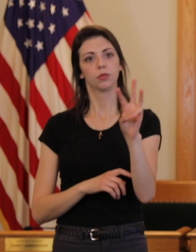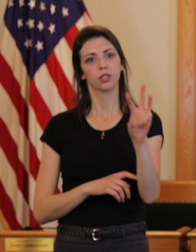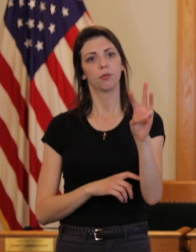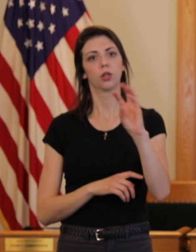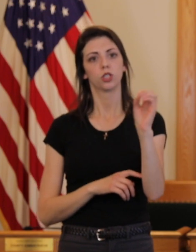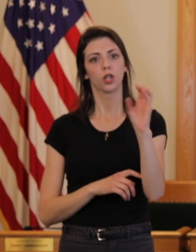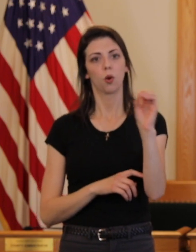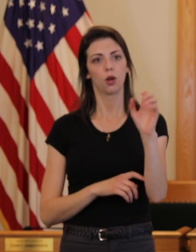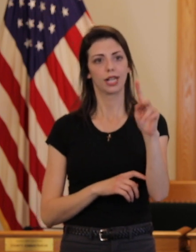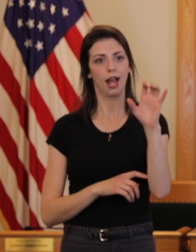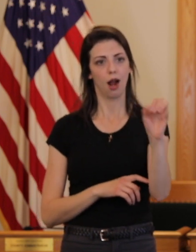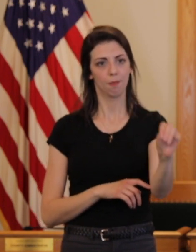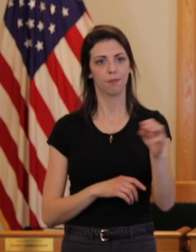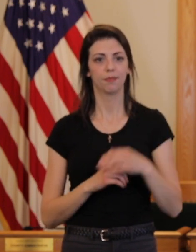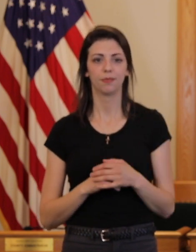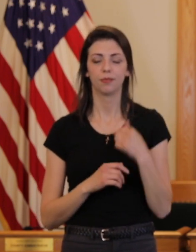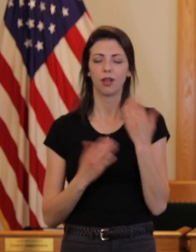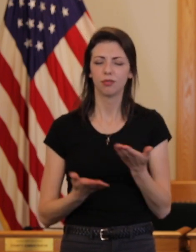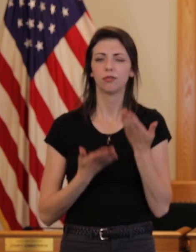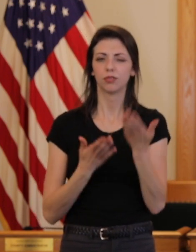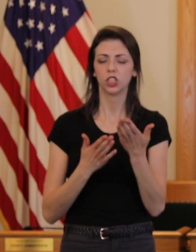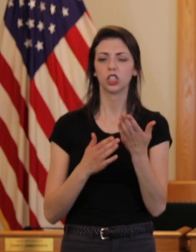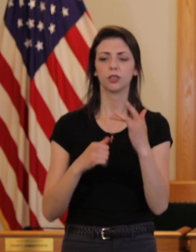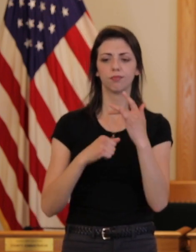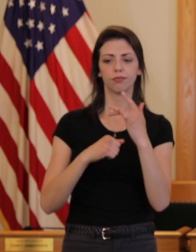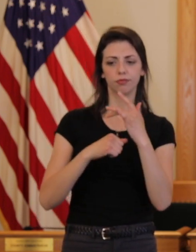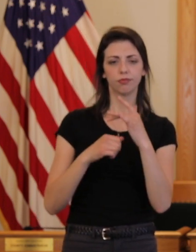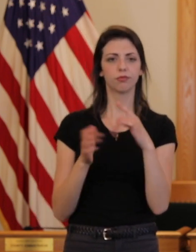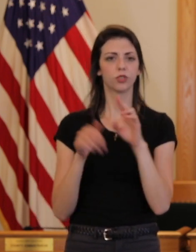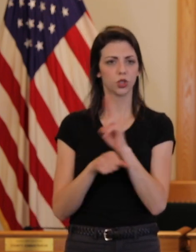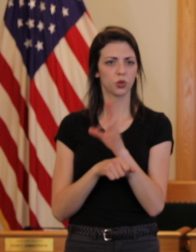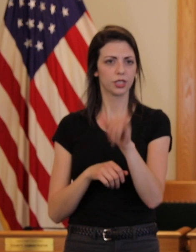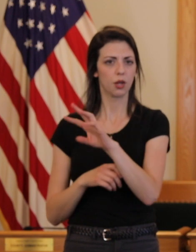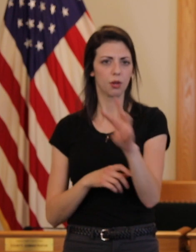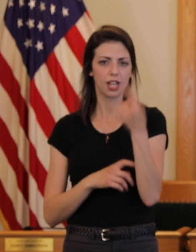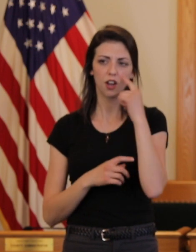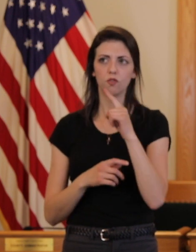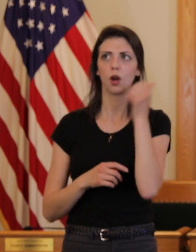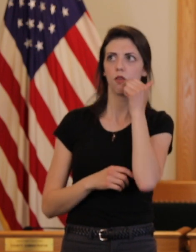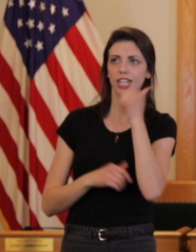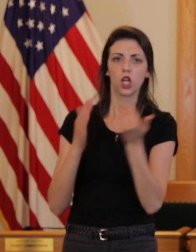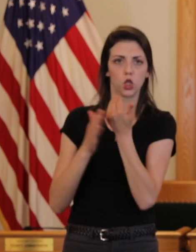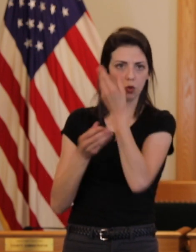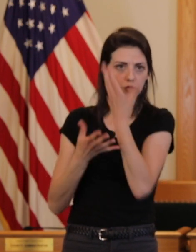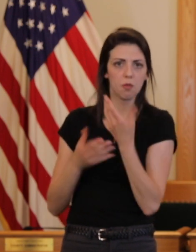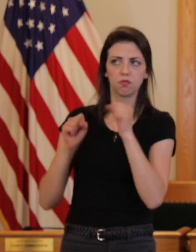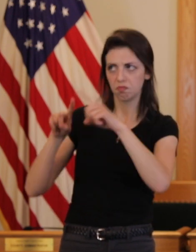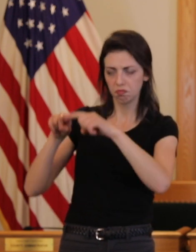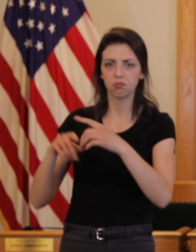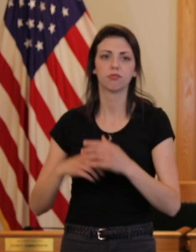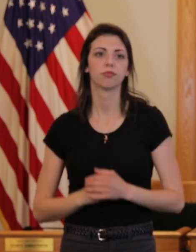www.oswegocounty.com. I encourage you to visit the website frequently for updated information. Now, I will turn the program over to